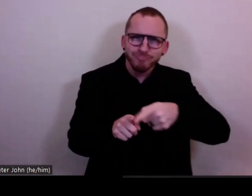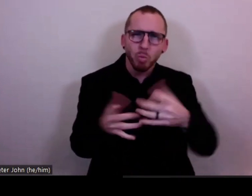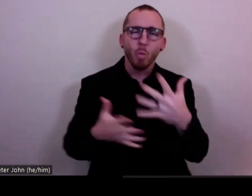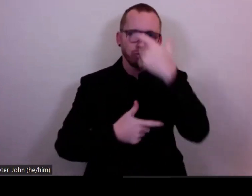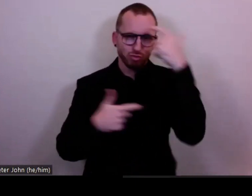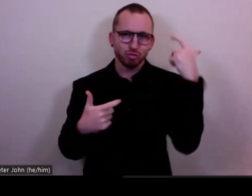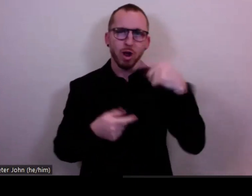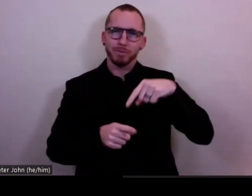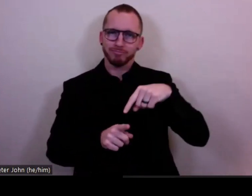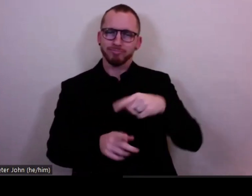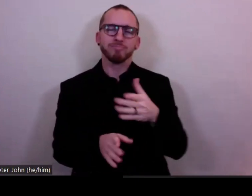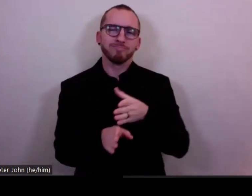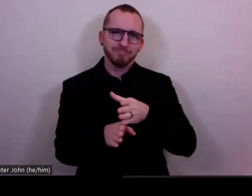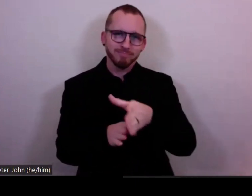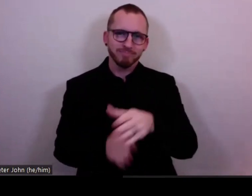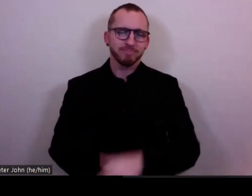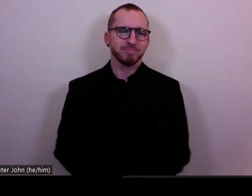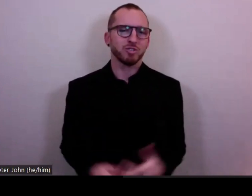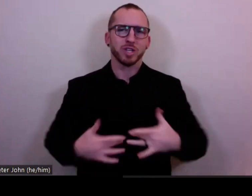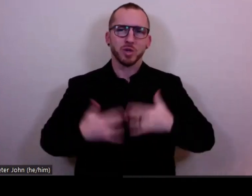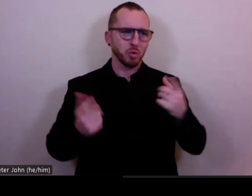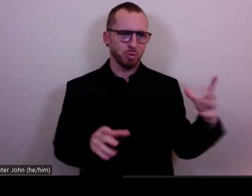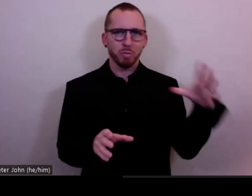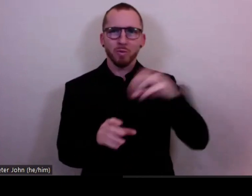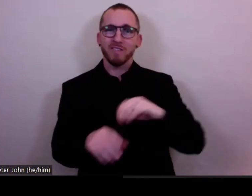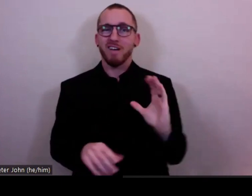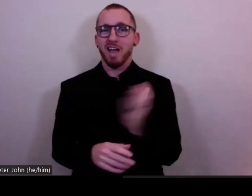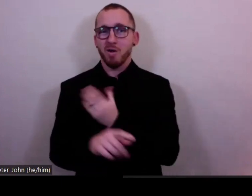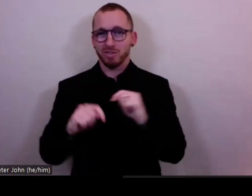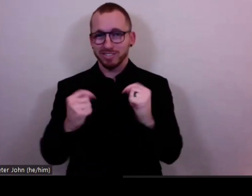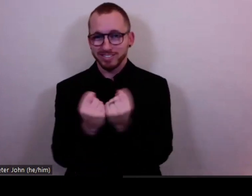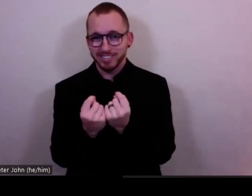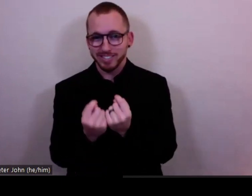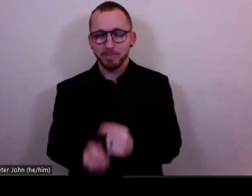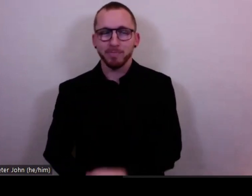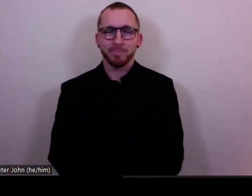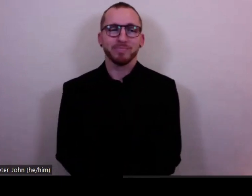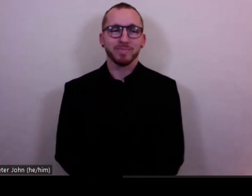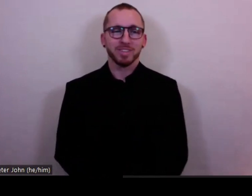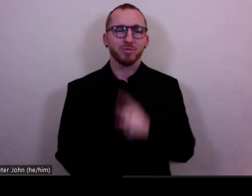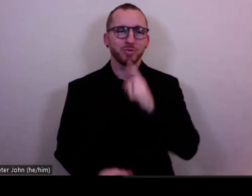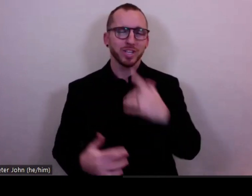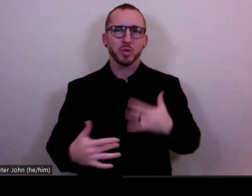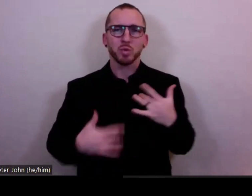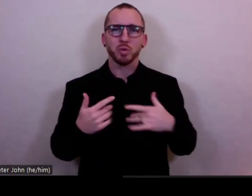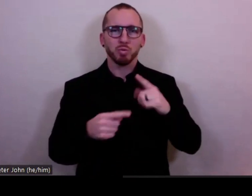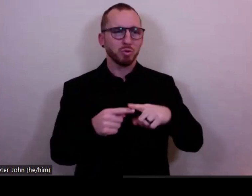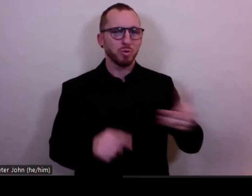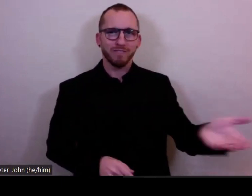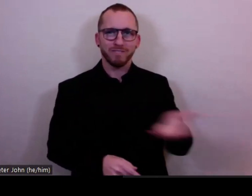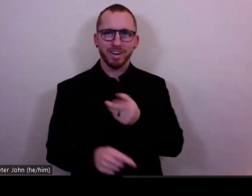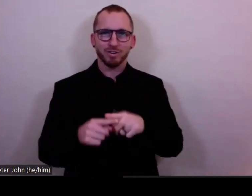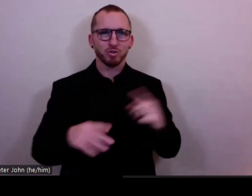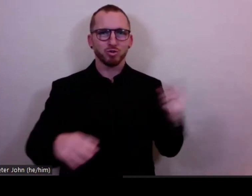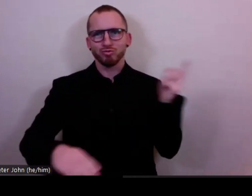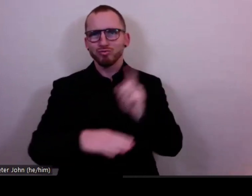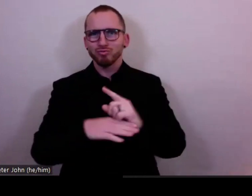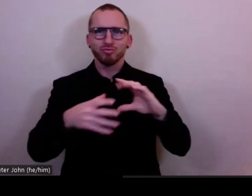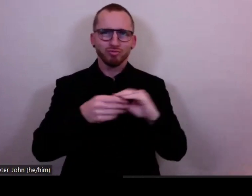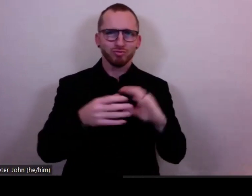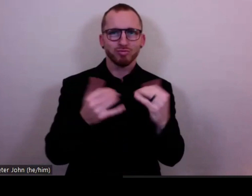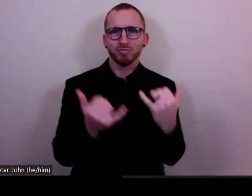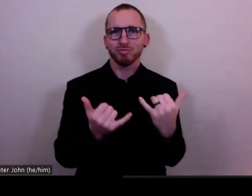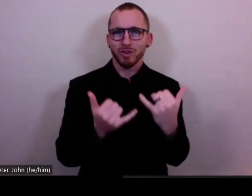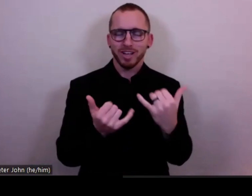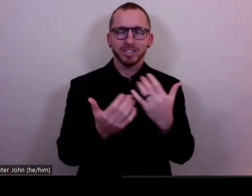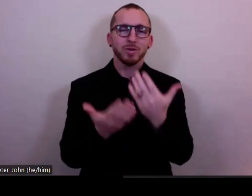her on our team, and even more excited to bring her this morning to kind of really get us in a space to start the day. So thank you